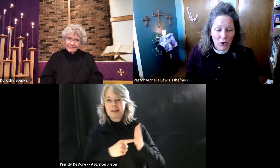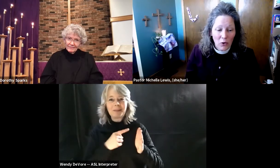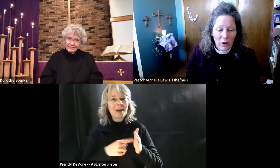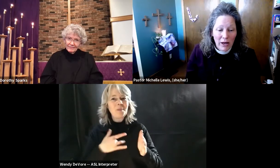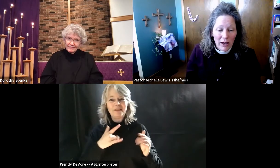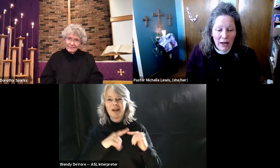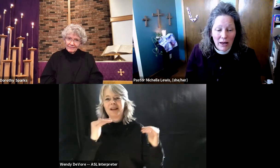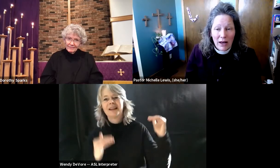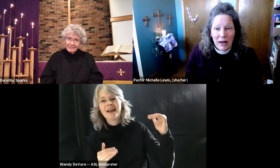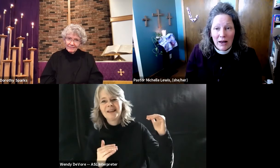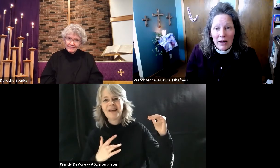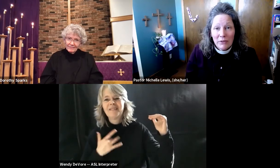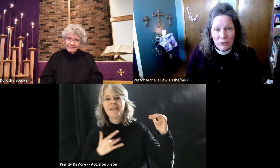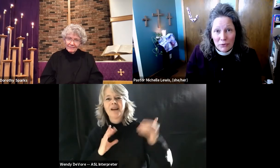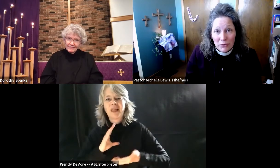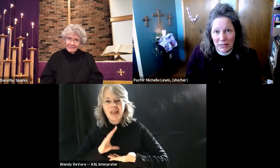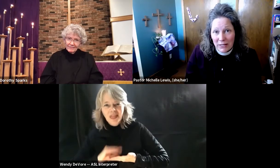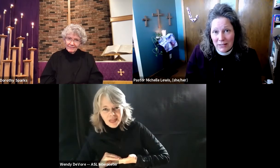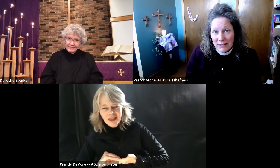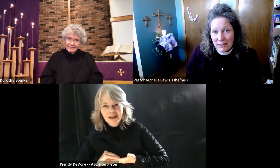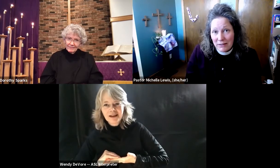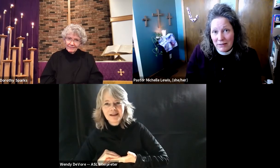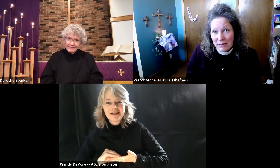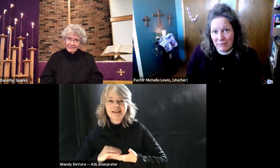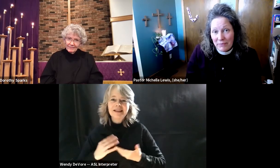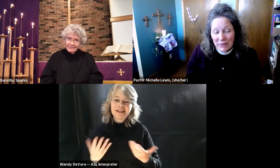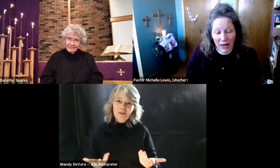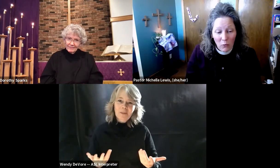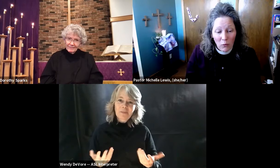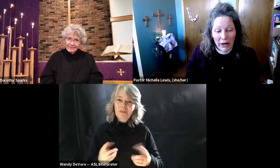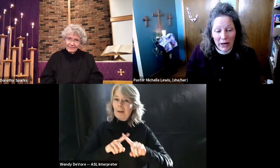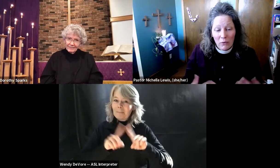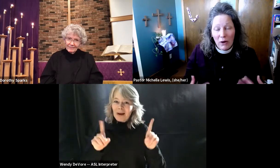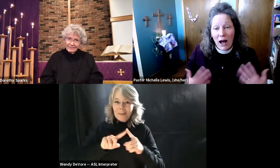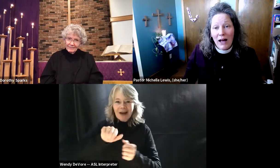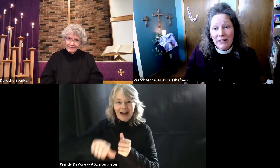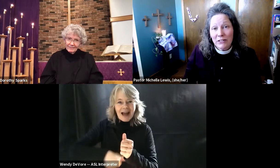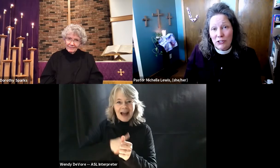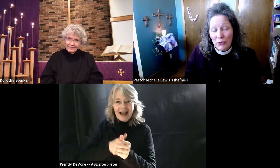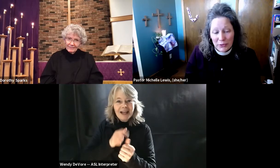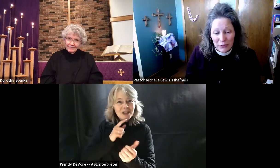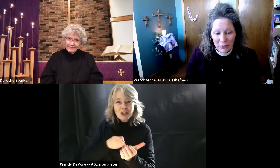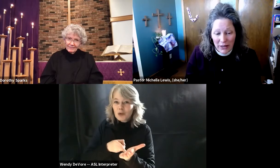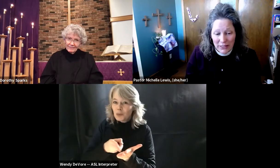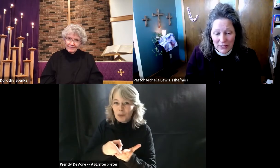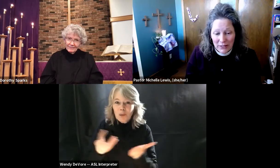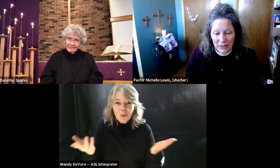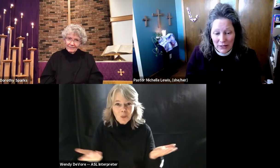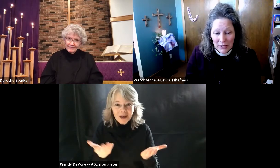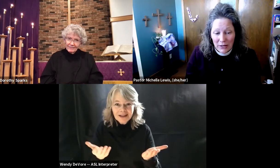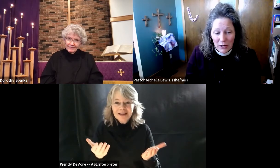And so the truth is that way God shows through